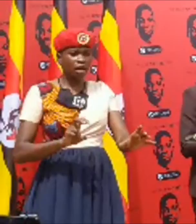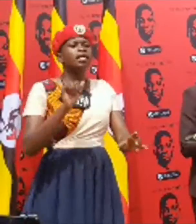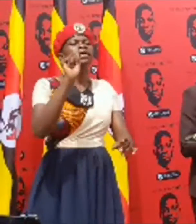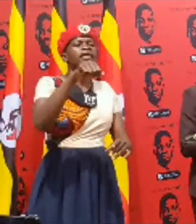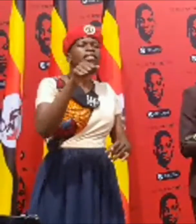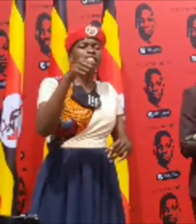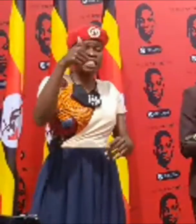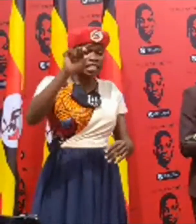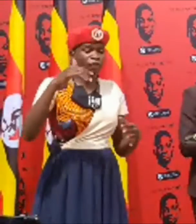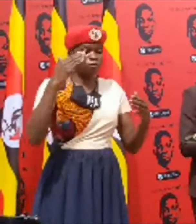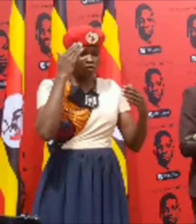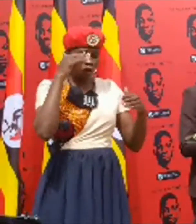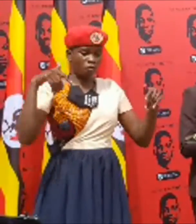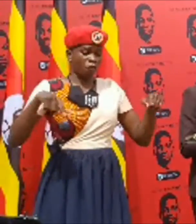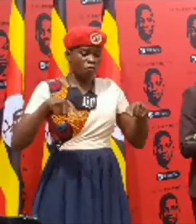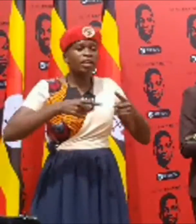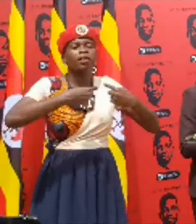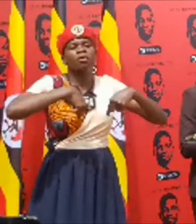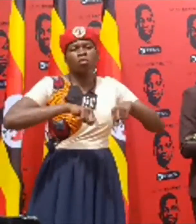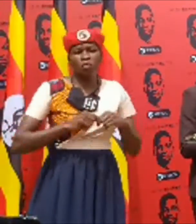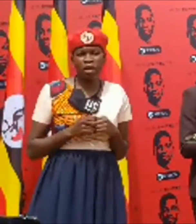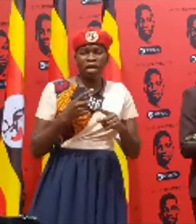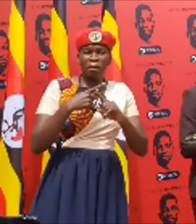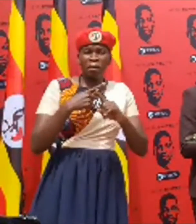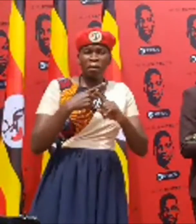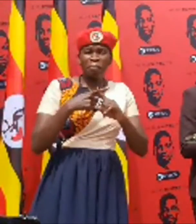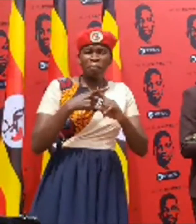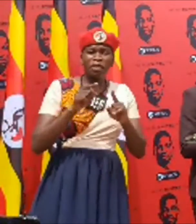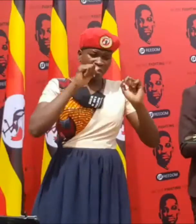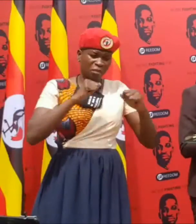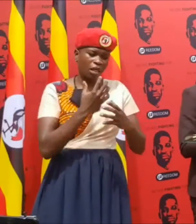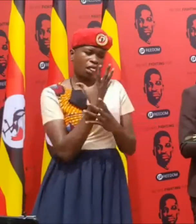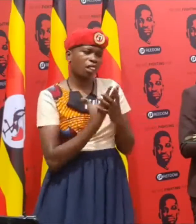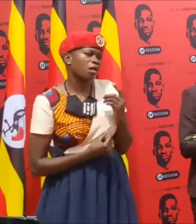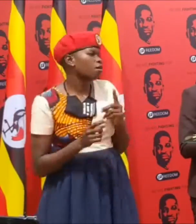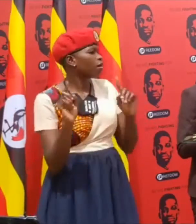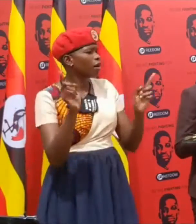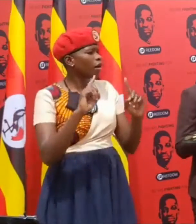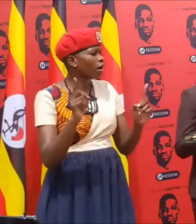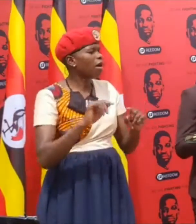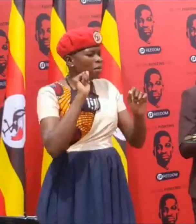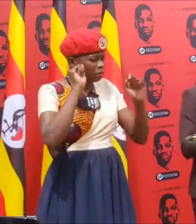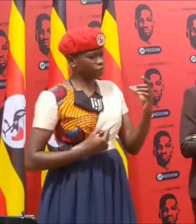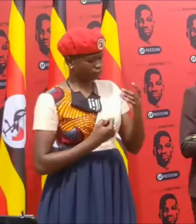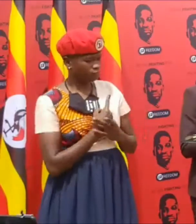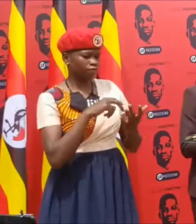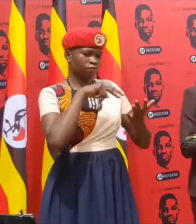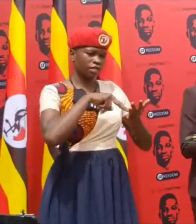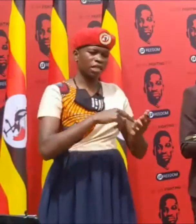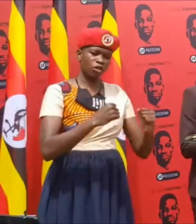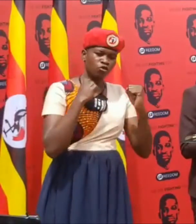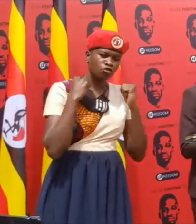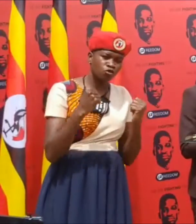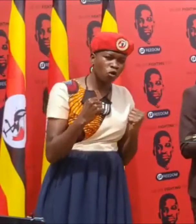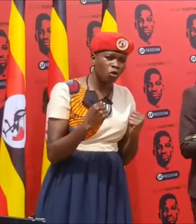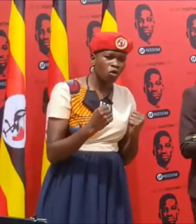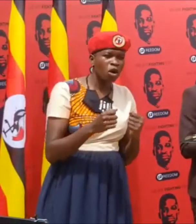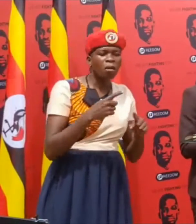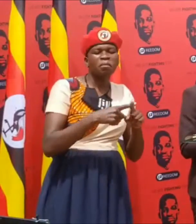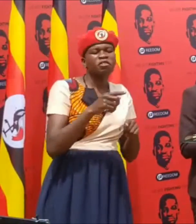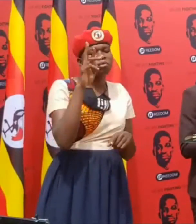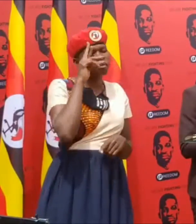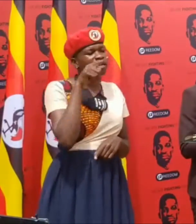He's afraid. So let's get stronger, let's get a lot more determined. These, as far as we are concerned, are kicks of a dying